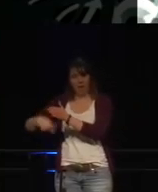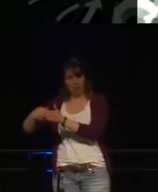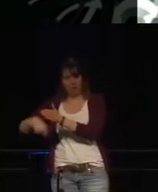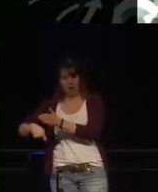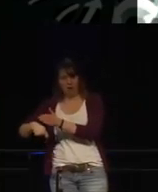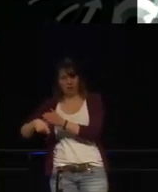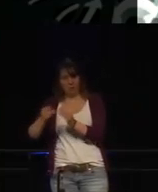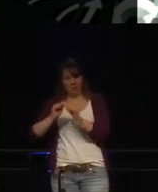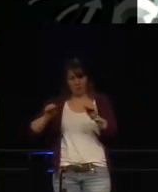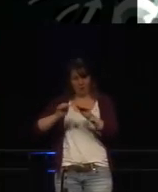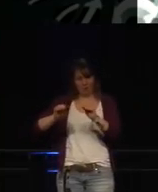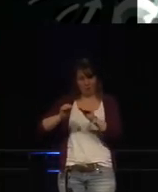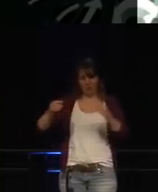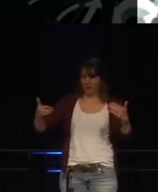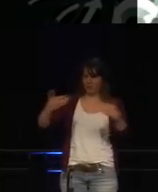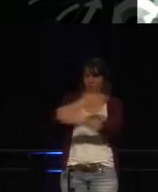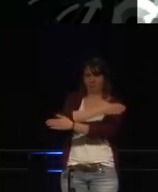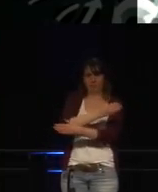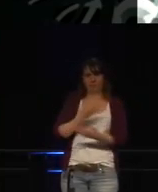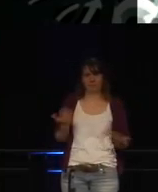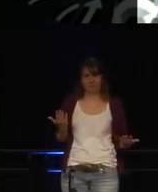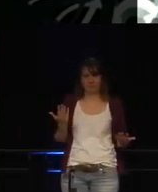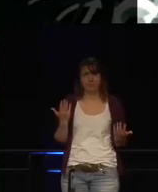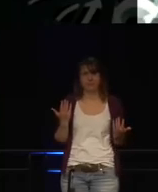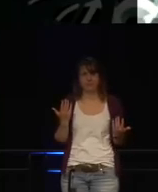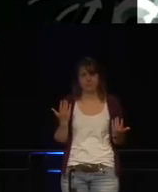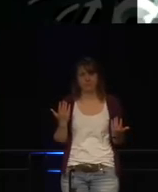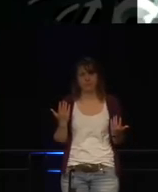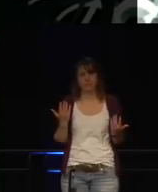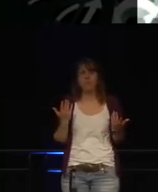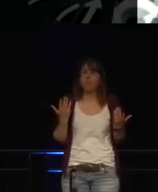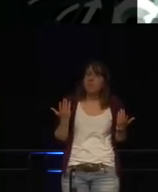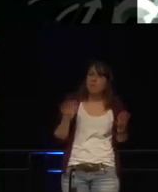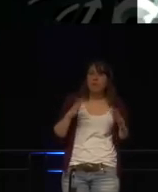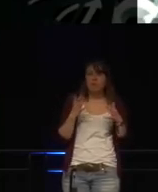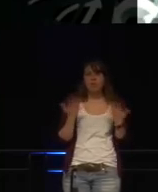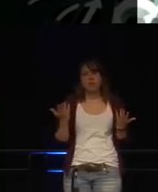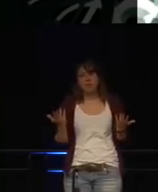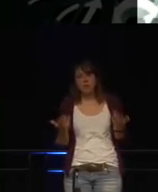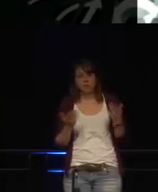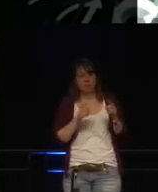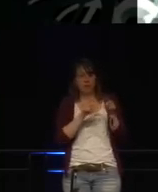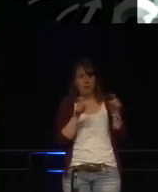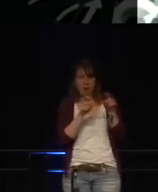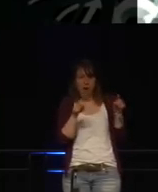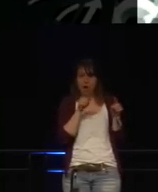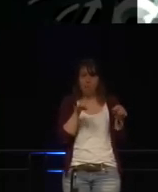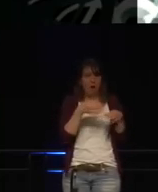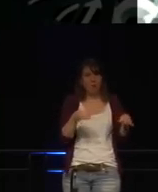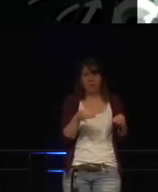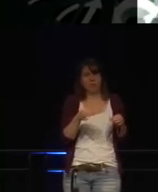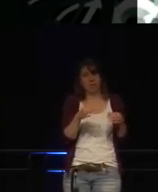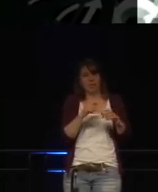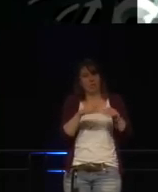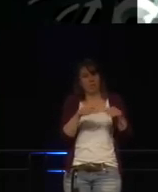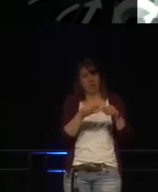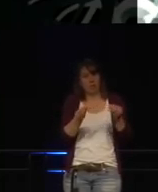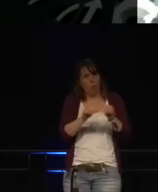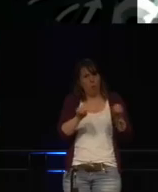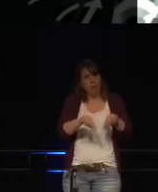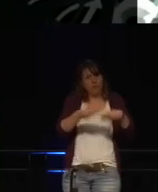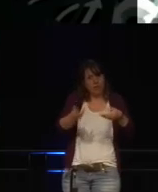So, we are currently having the status quo where we are having an information asymmetry between the